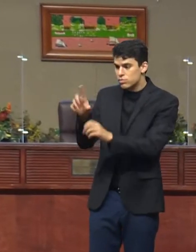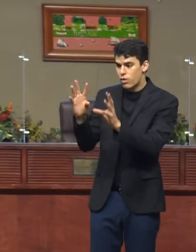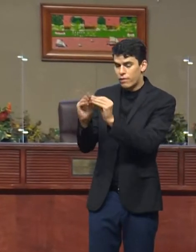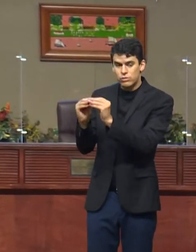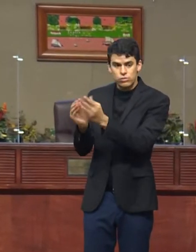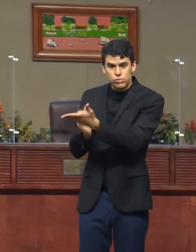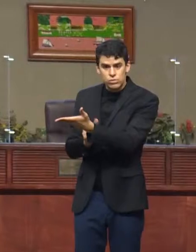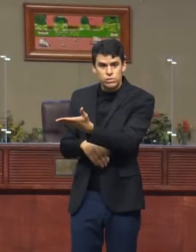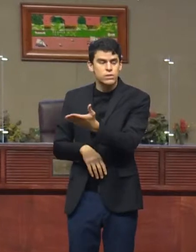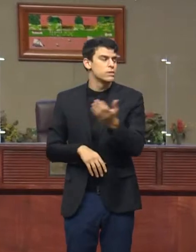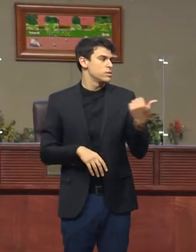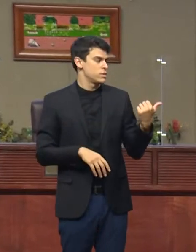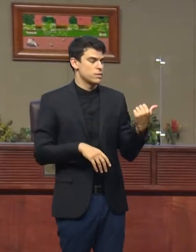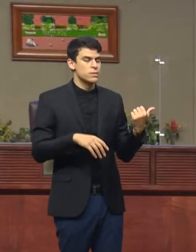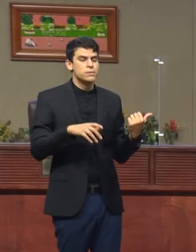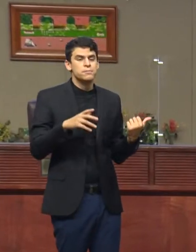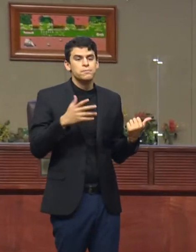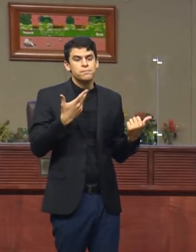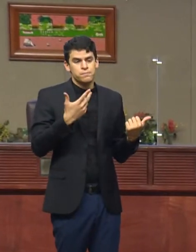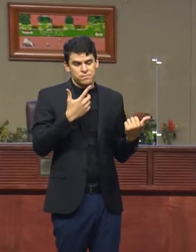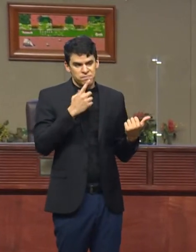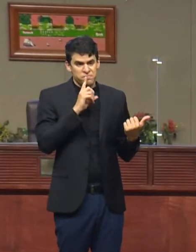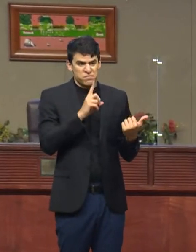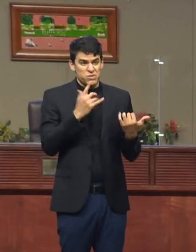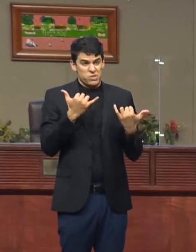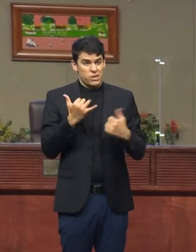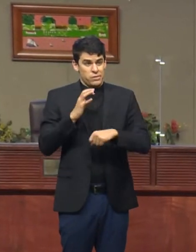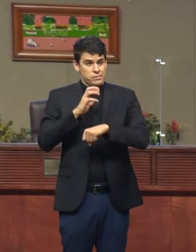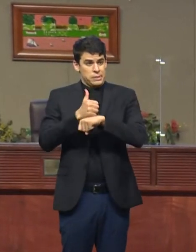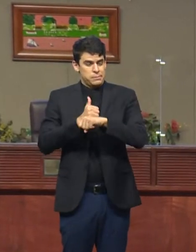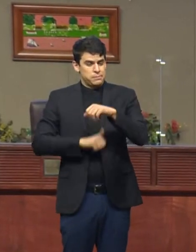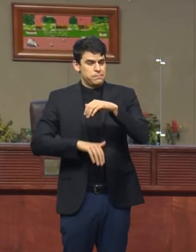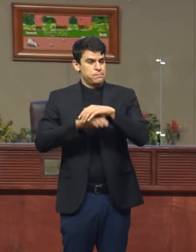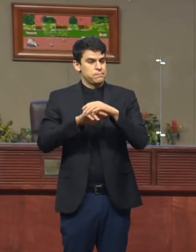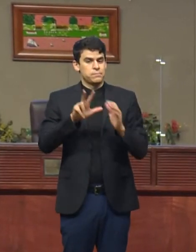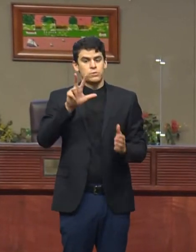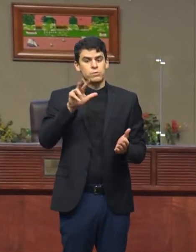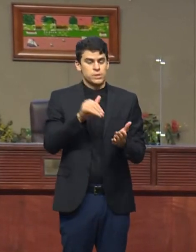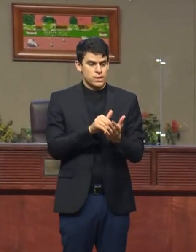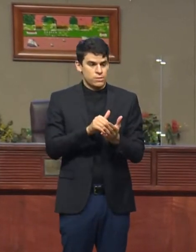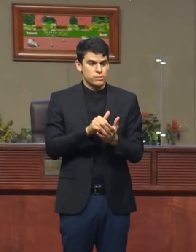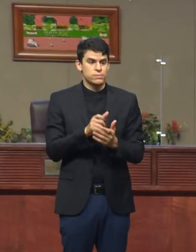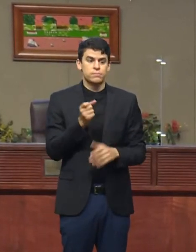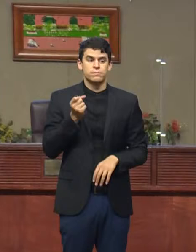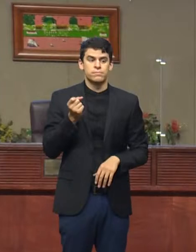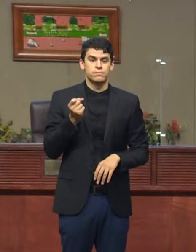convention? Well, we it's set up for 3,000. However,